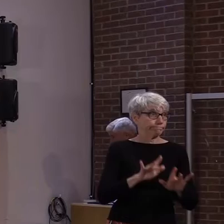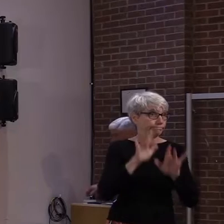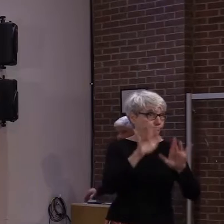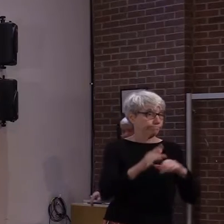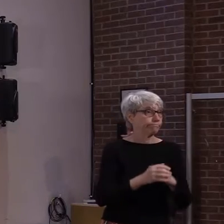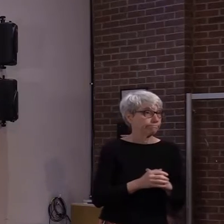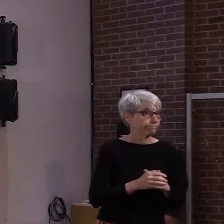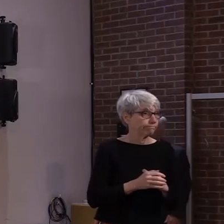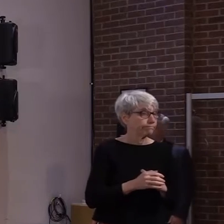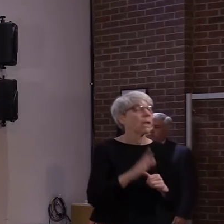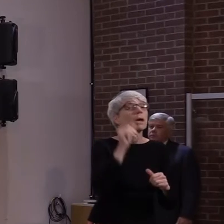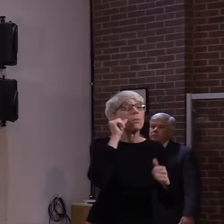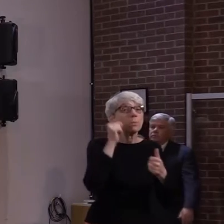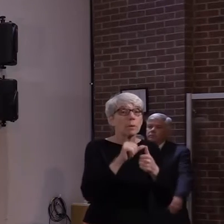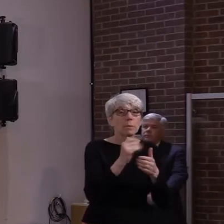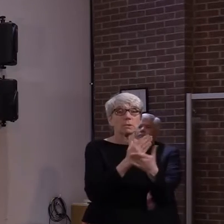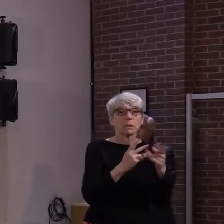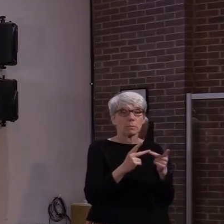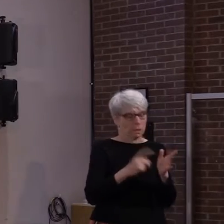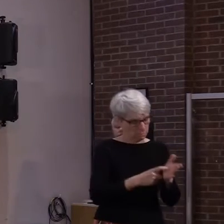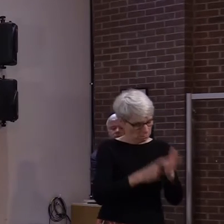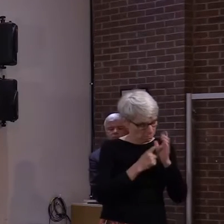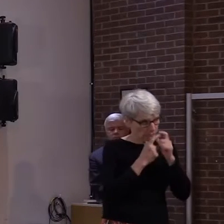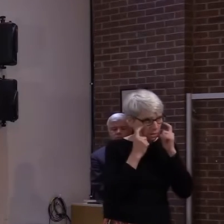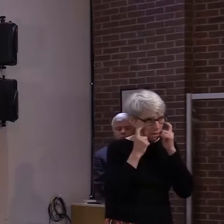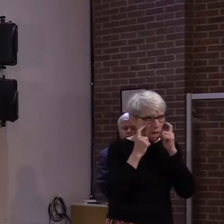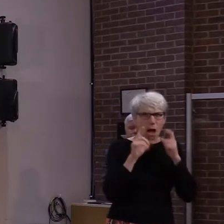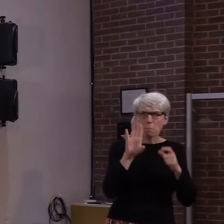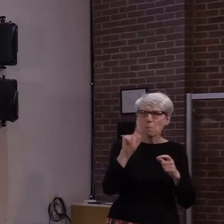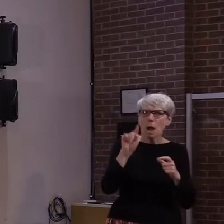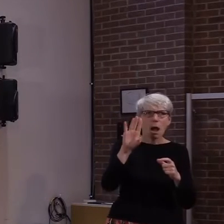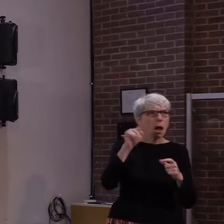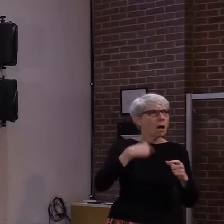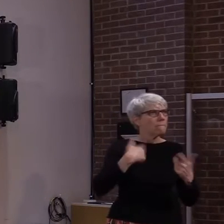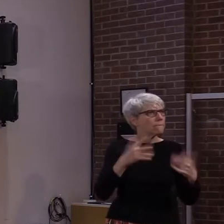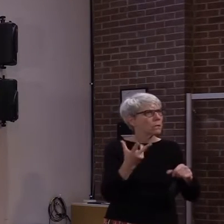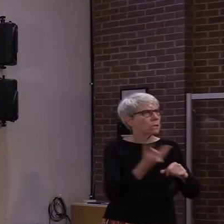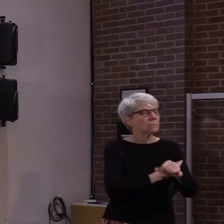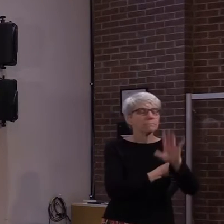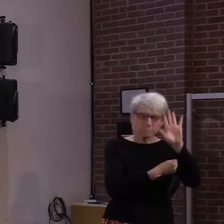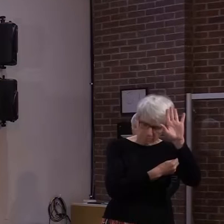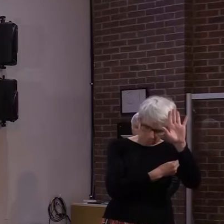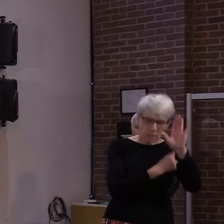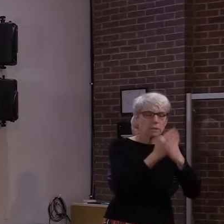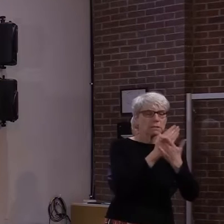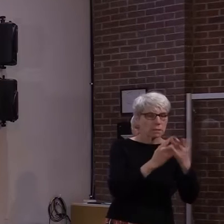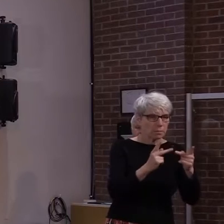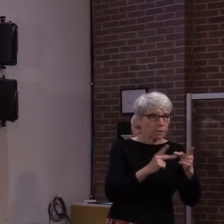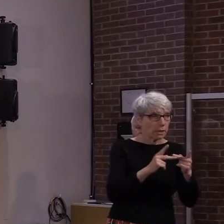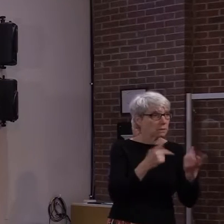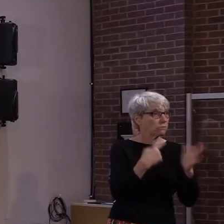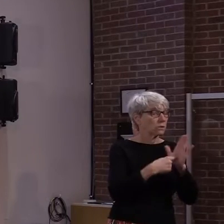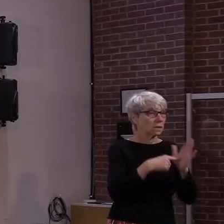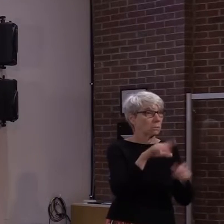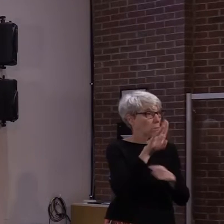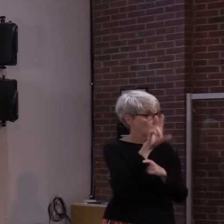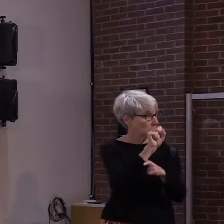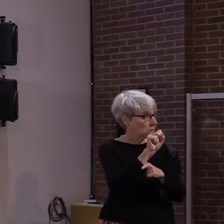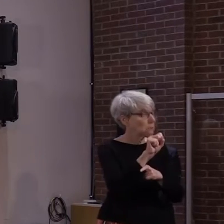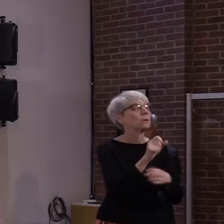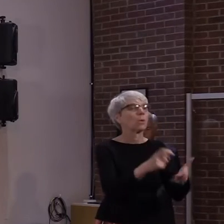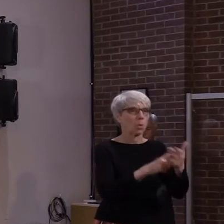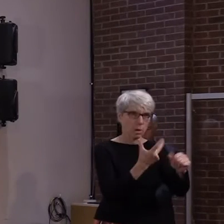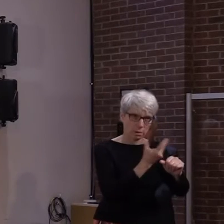required to wear a mask in some settings, even if you're fully vaccinated. For now, everyone should wear a mask in healthcare